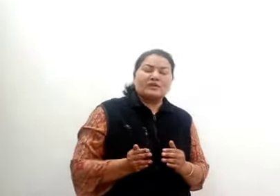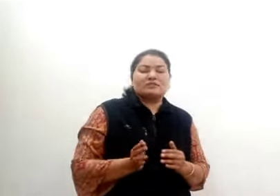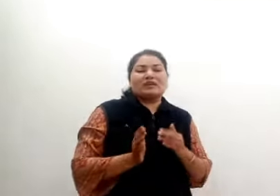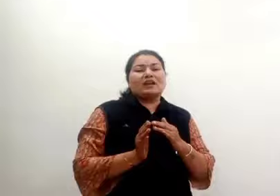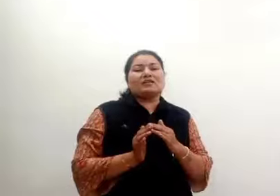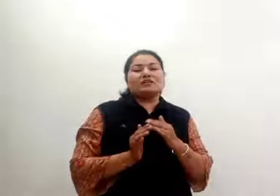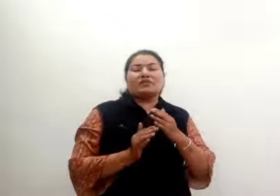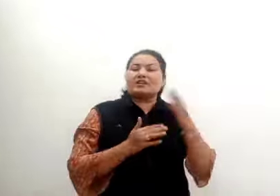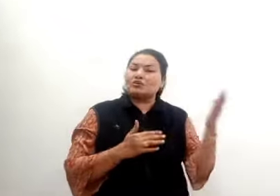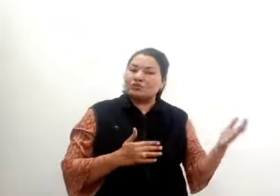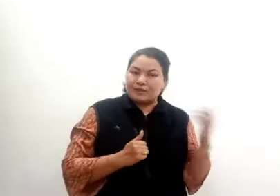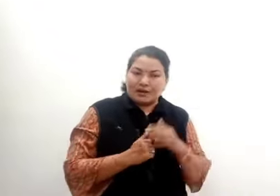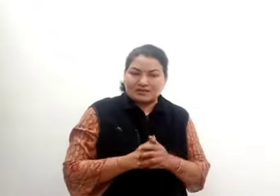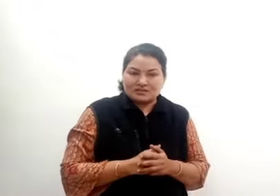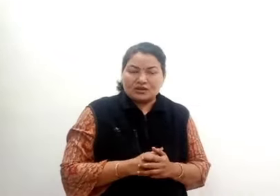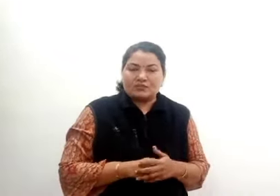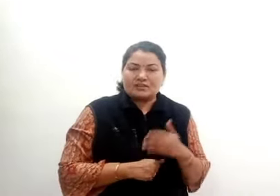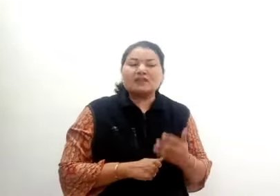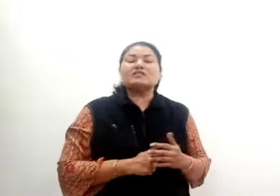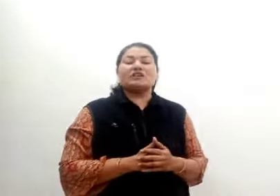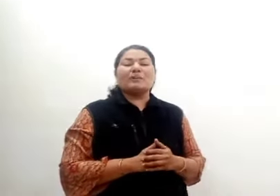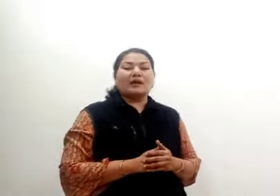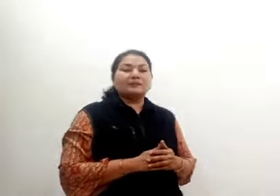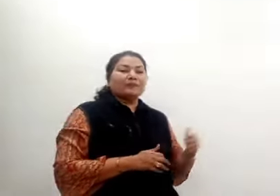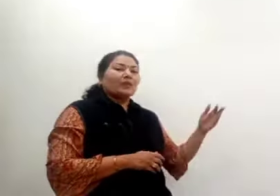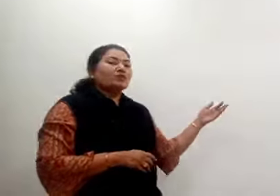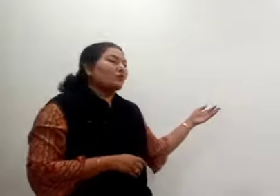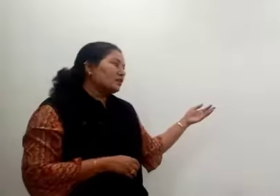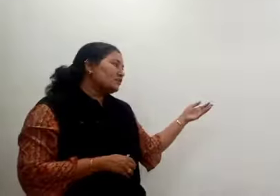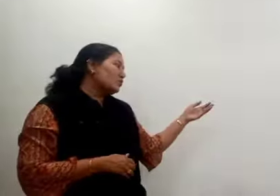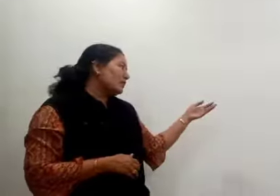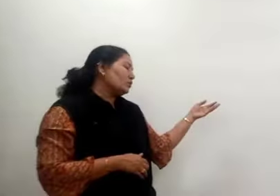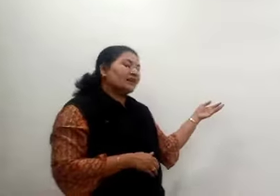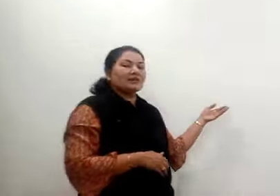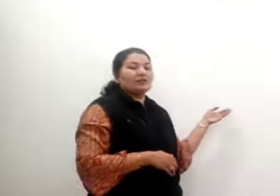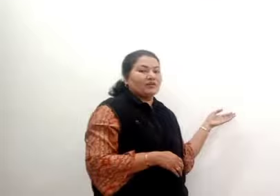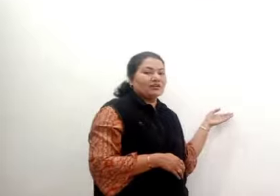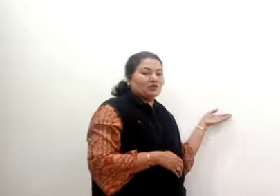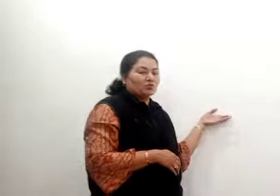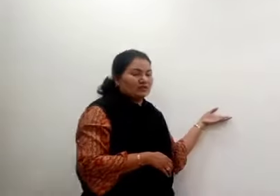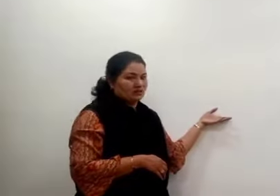we can divide into 3 parts. Which are these 3 parts? The first movement you can divide into, first one